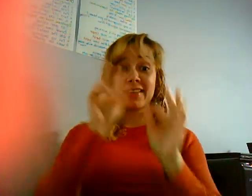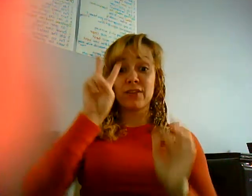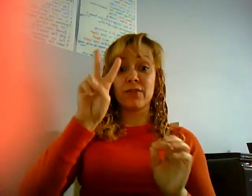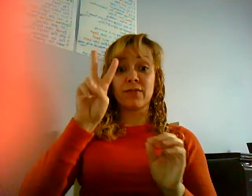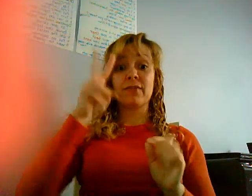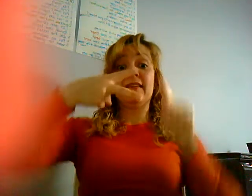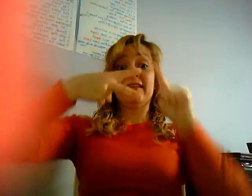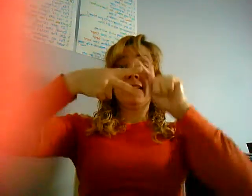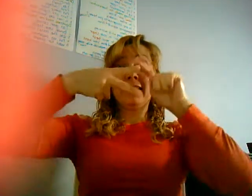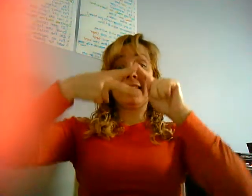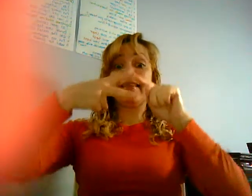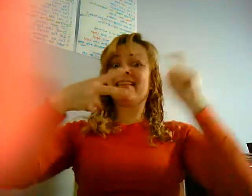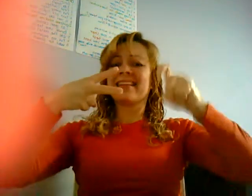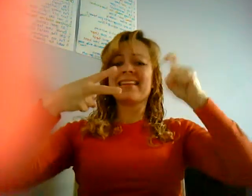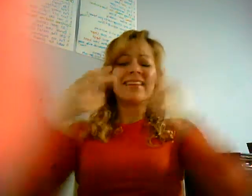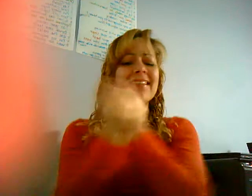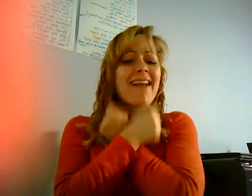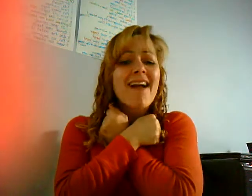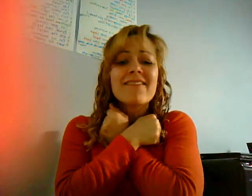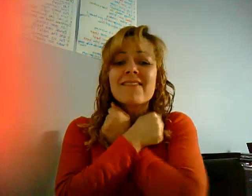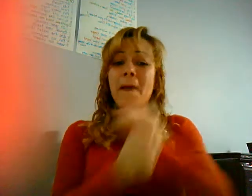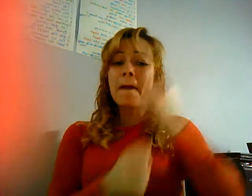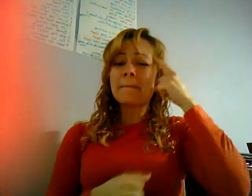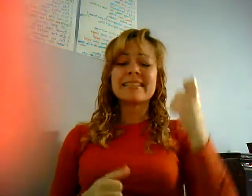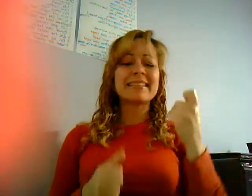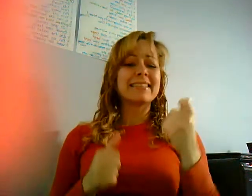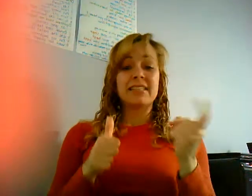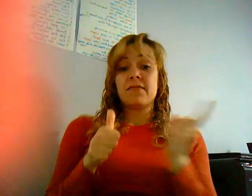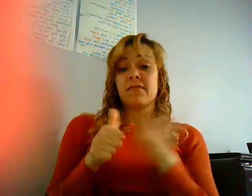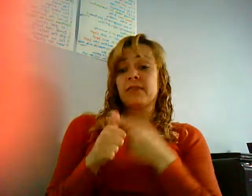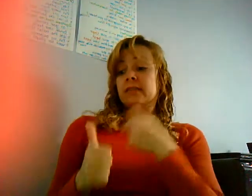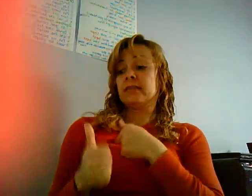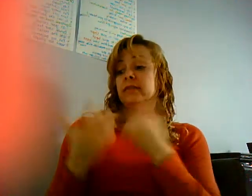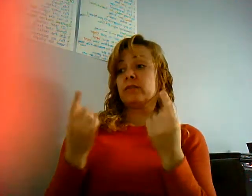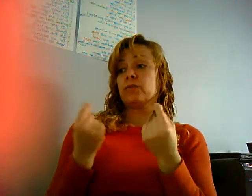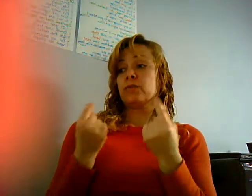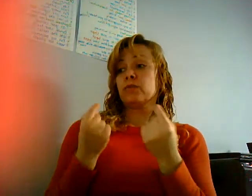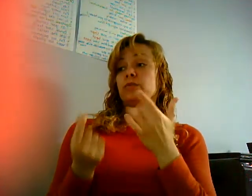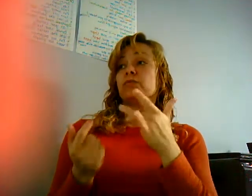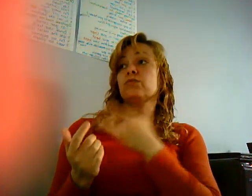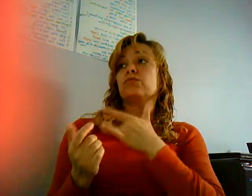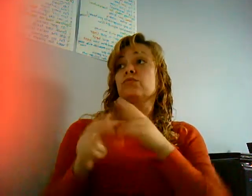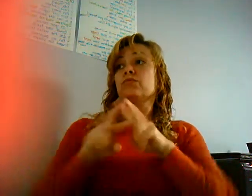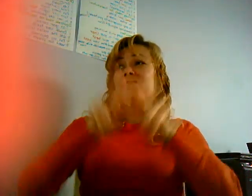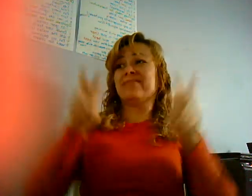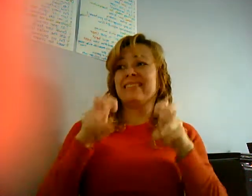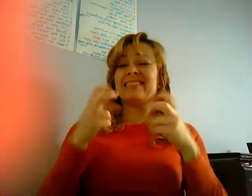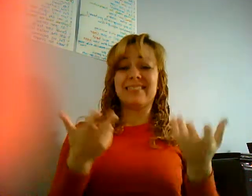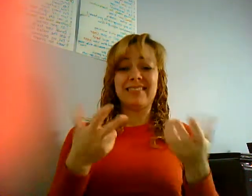There are two important things. First, you need to love because the heart can be very